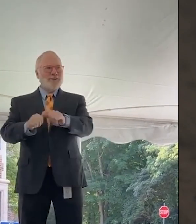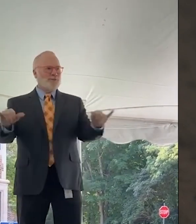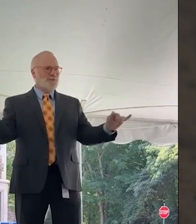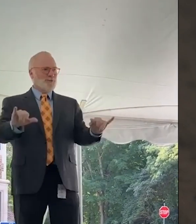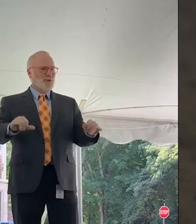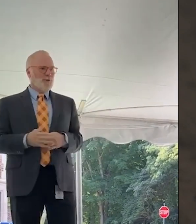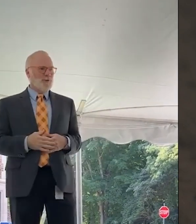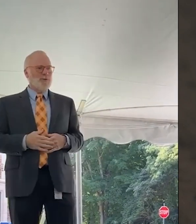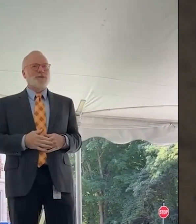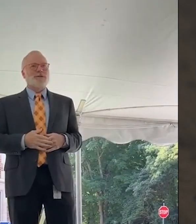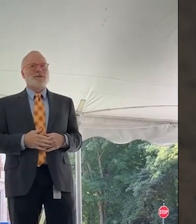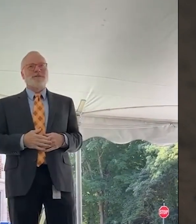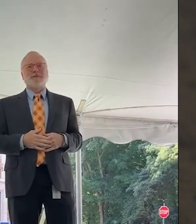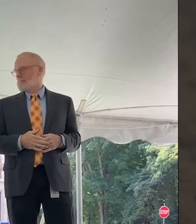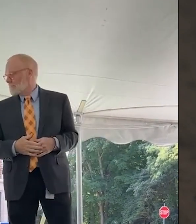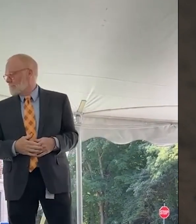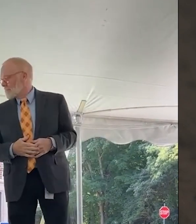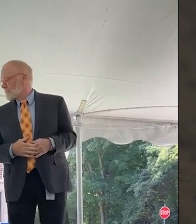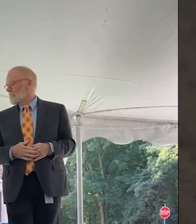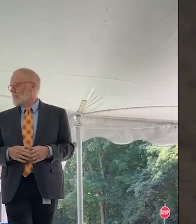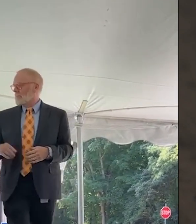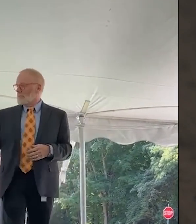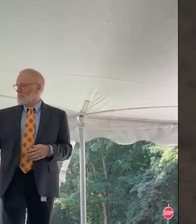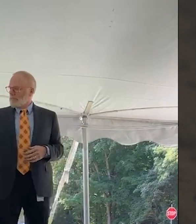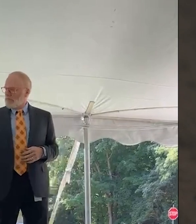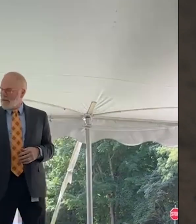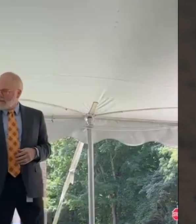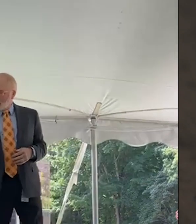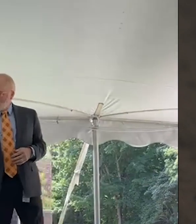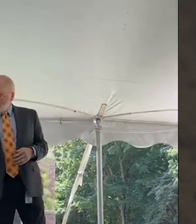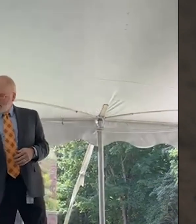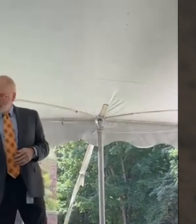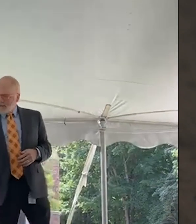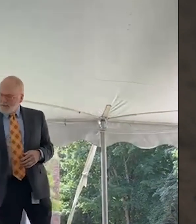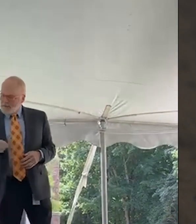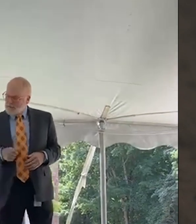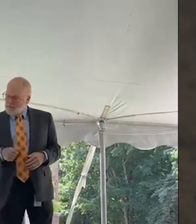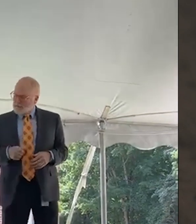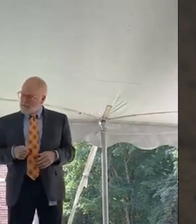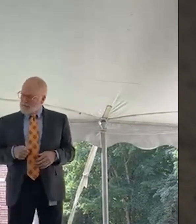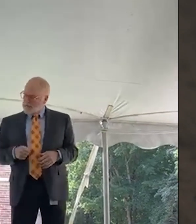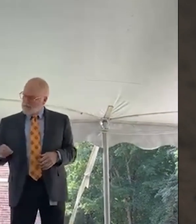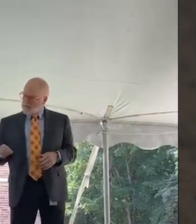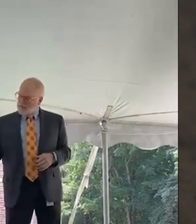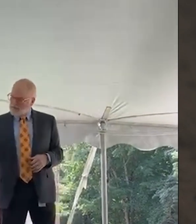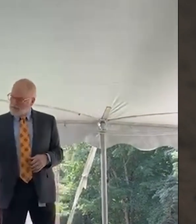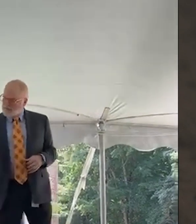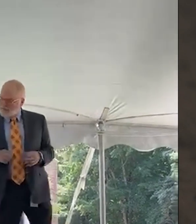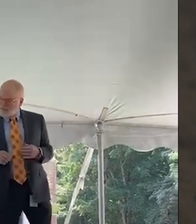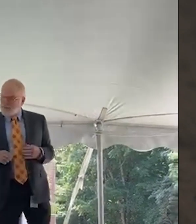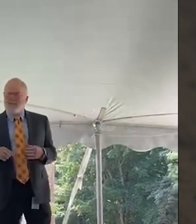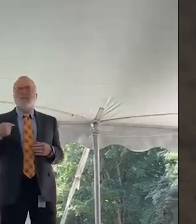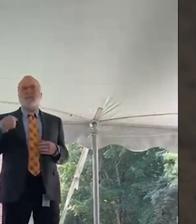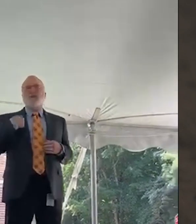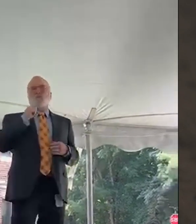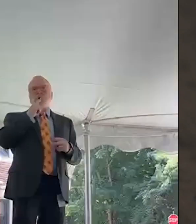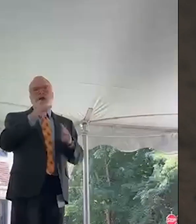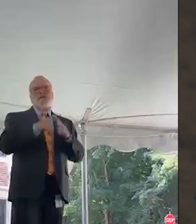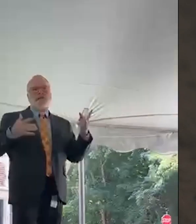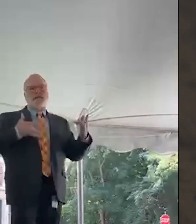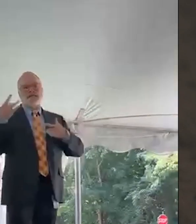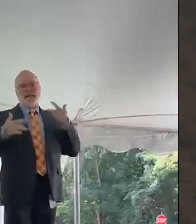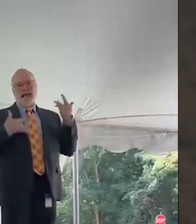And I hope that throughout this whole process, there will be deaf and blind individuals that are engaged as employees in creating this